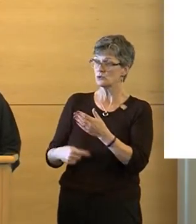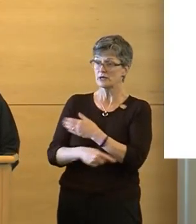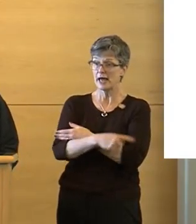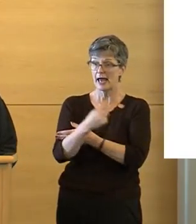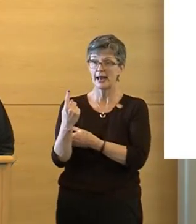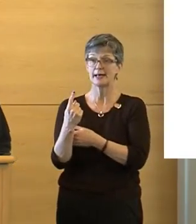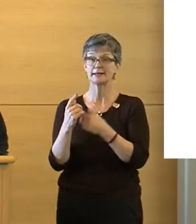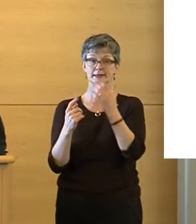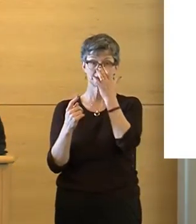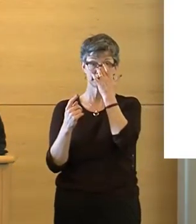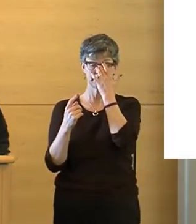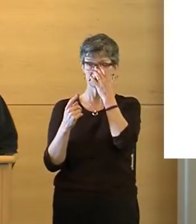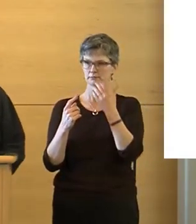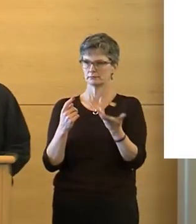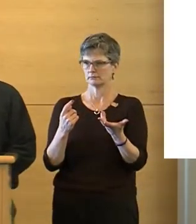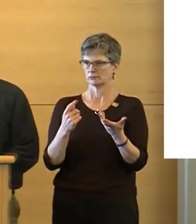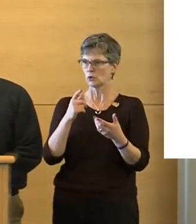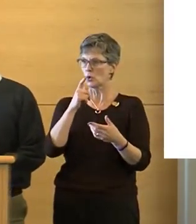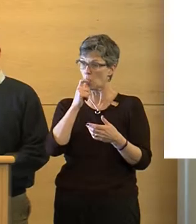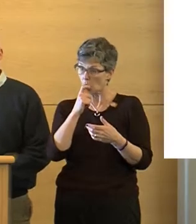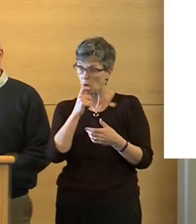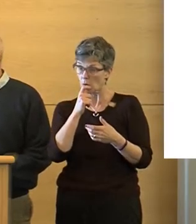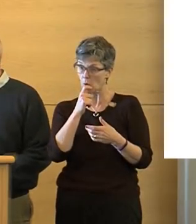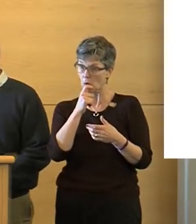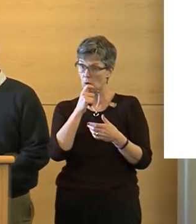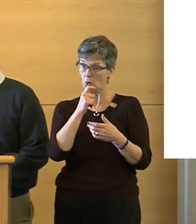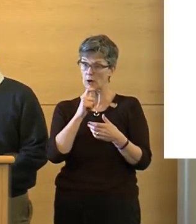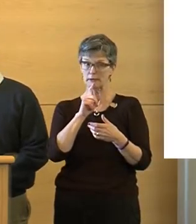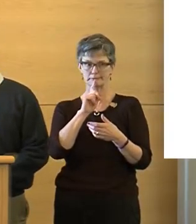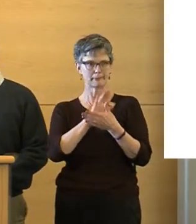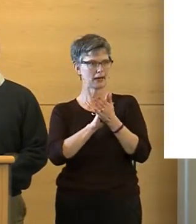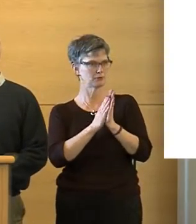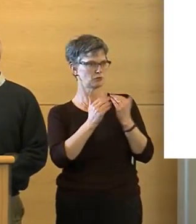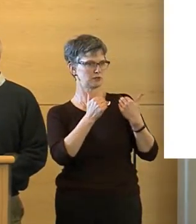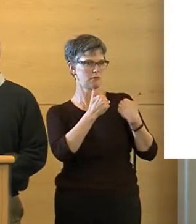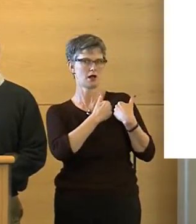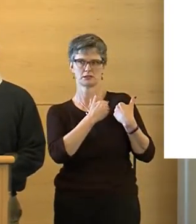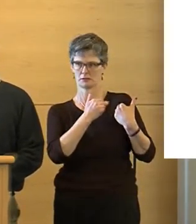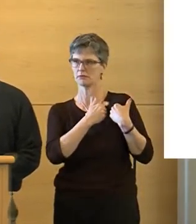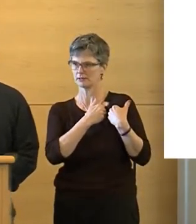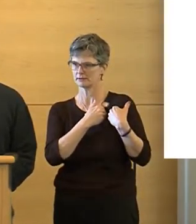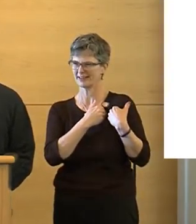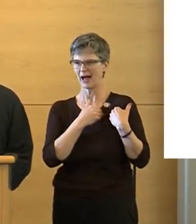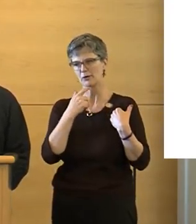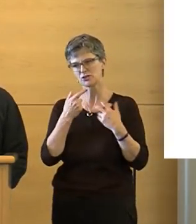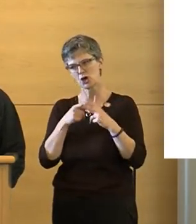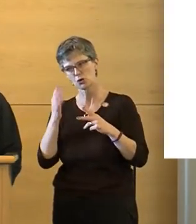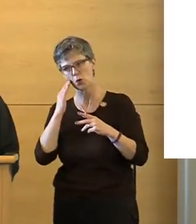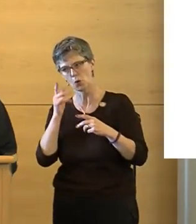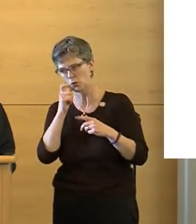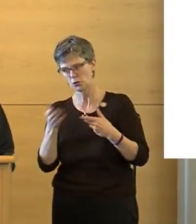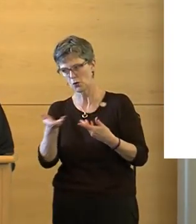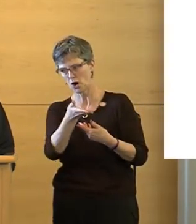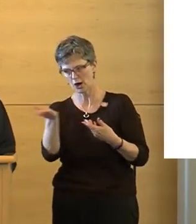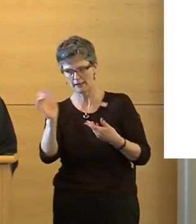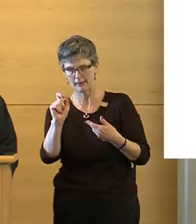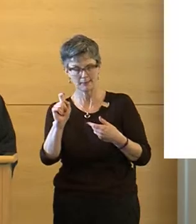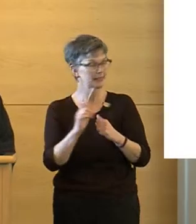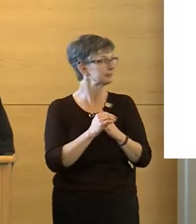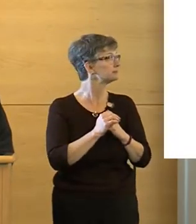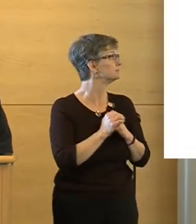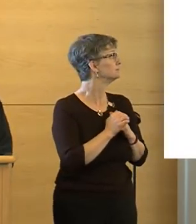So we'll get into a bit further detail as we plunge further into this problem. So the question that I want to explore kind of throughout